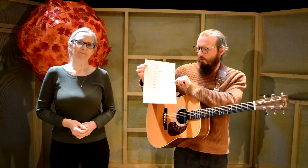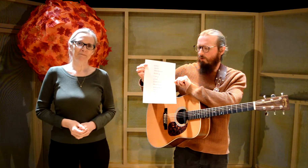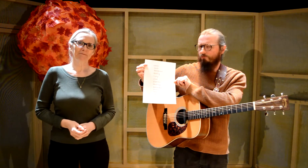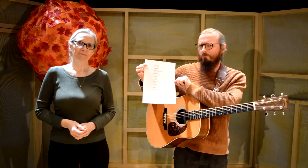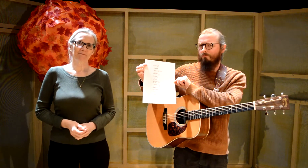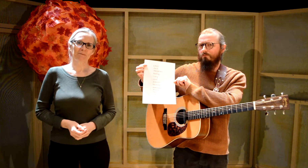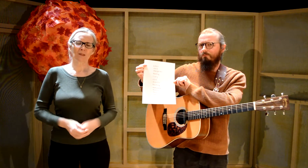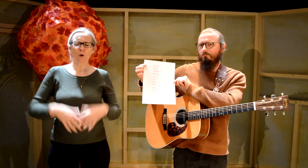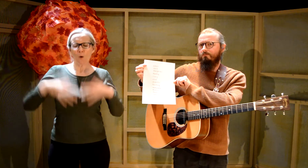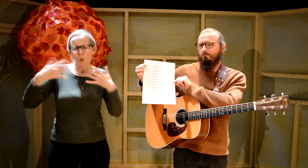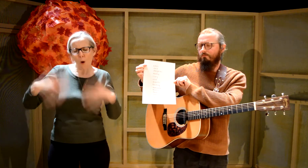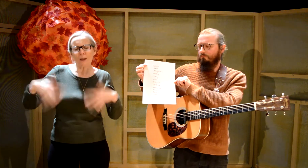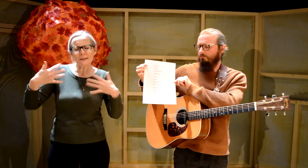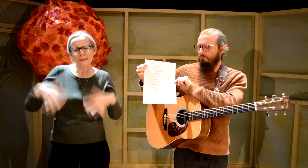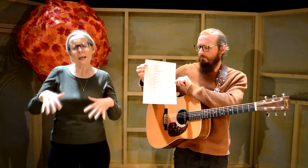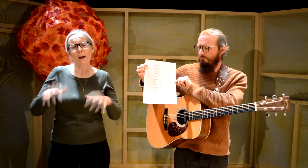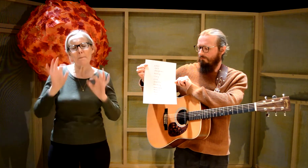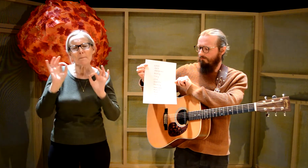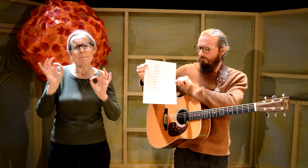awesome,